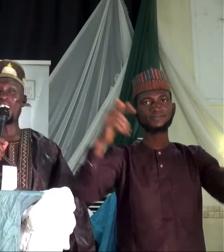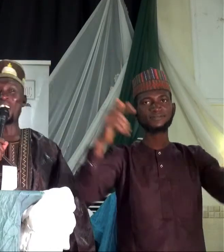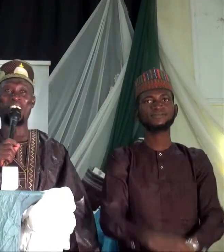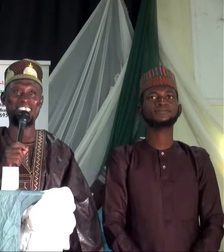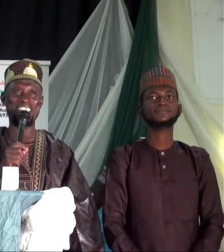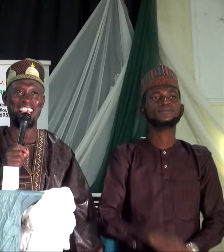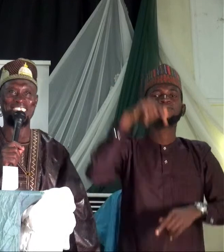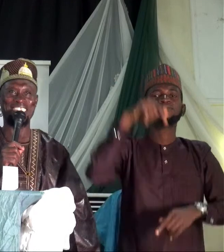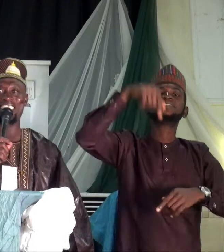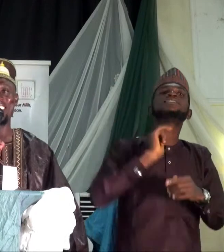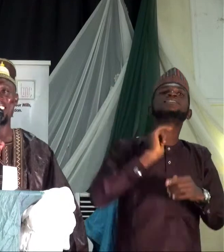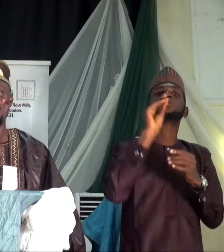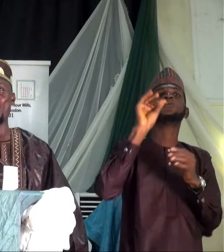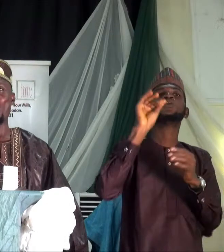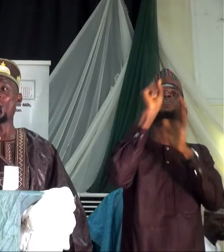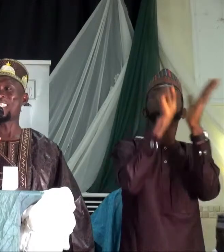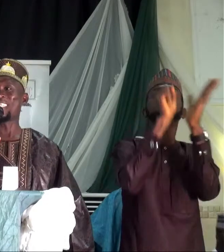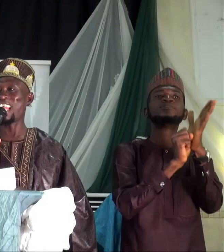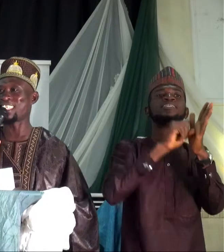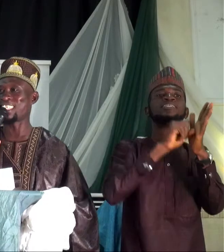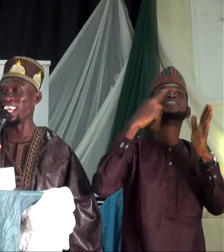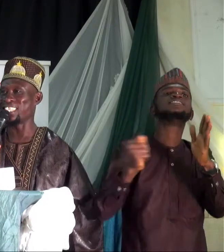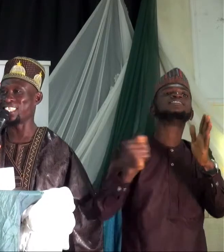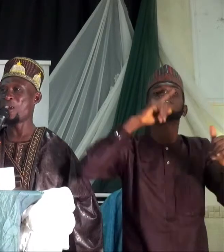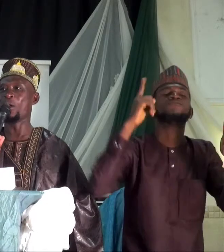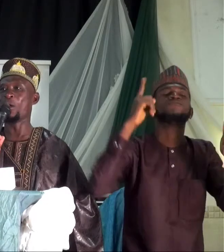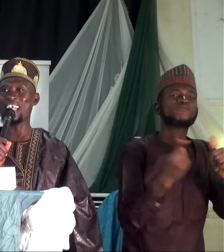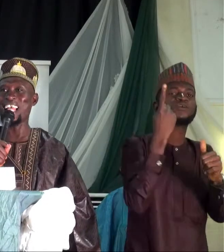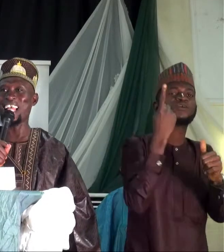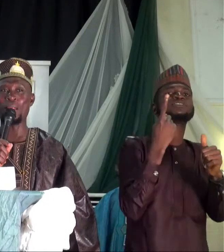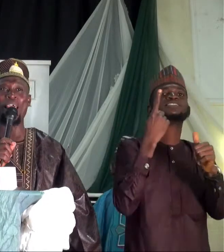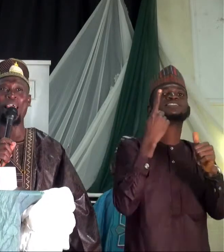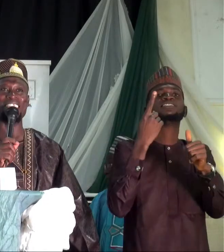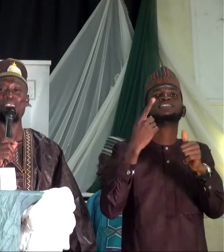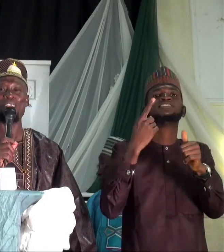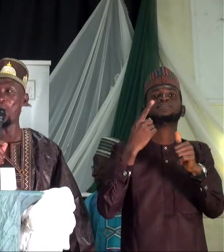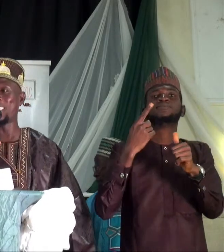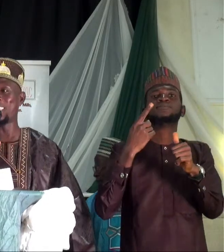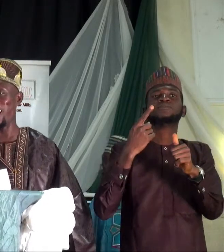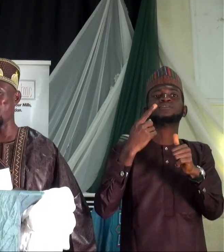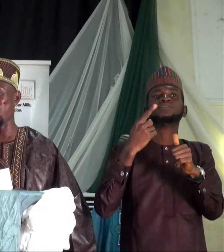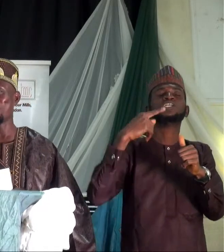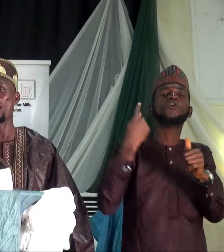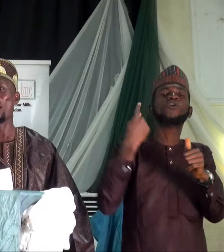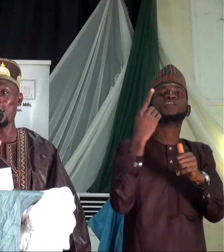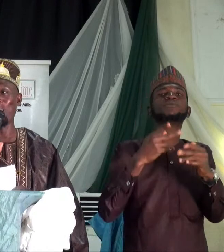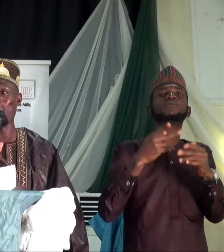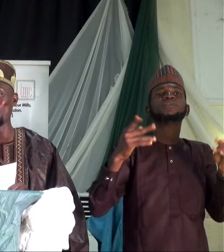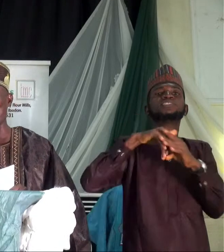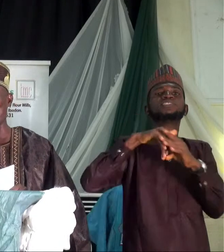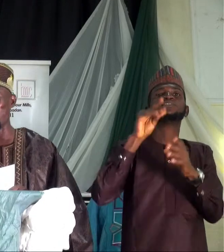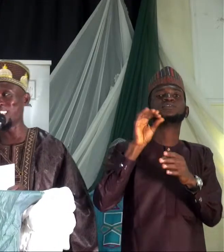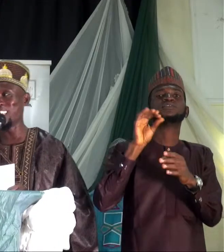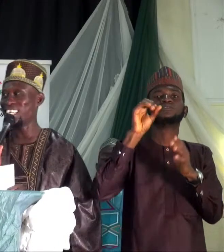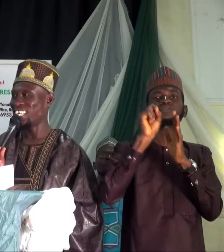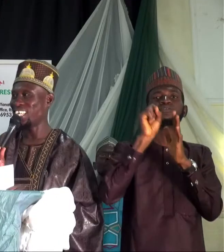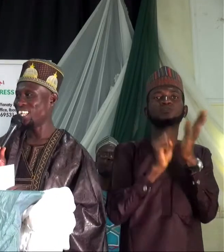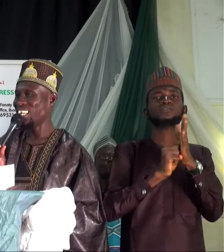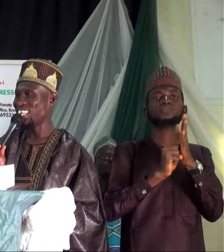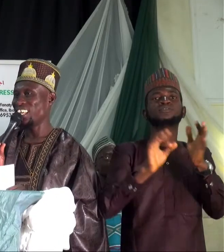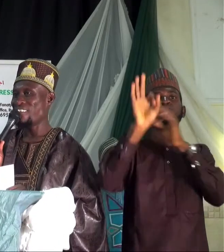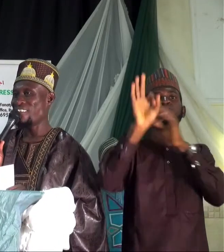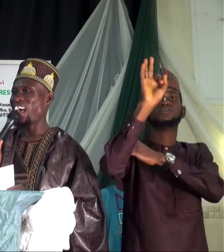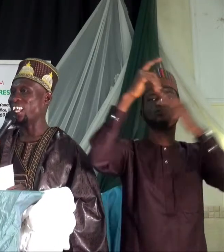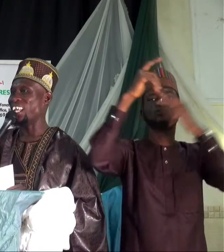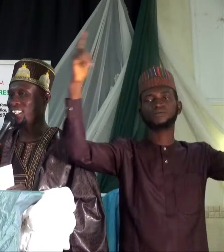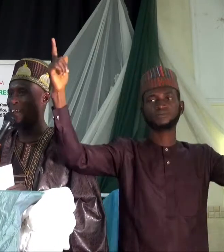Your state, the face setter state, the set, the face, and all the ace. Evan Colon to me. Long walk,